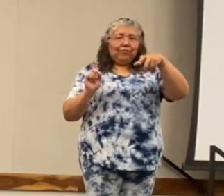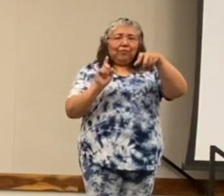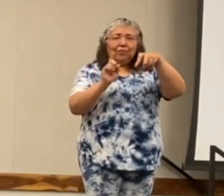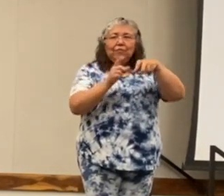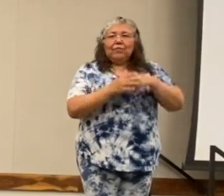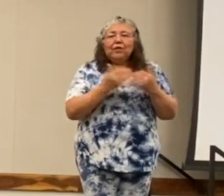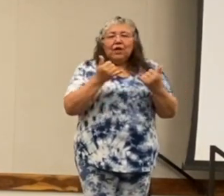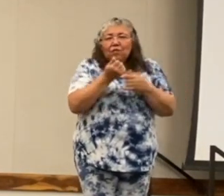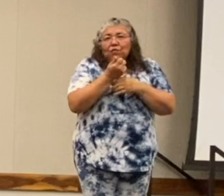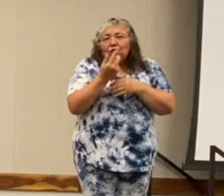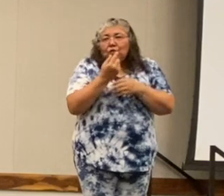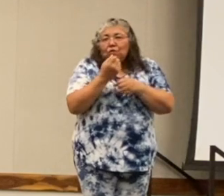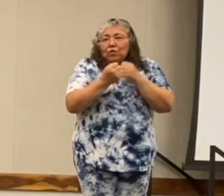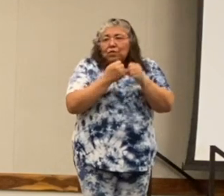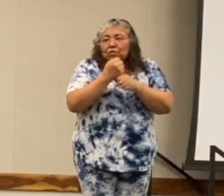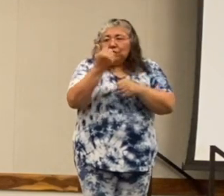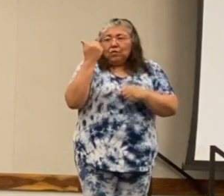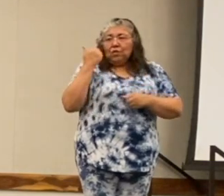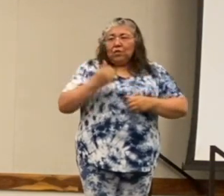years ago,